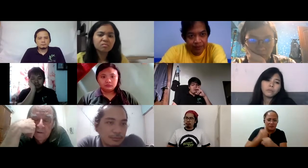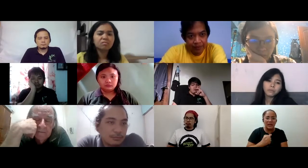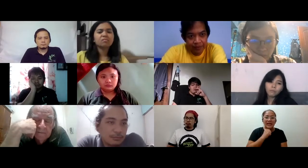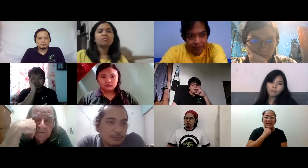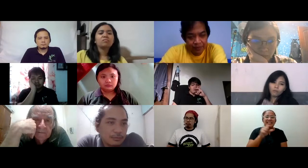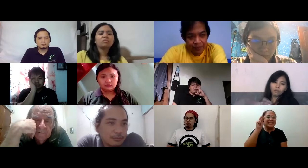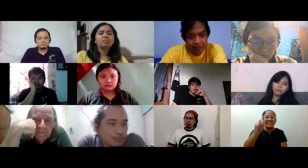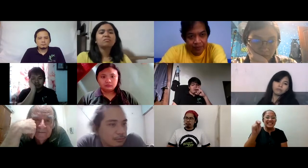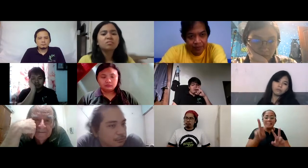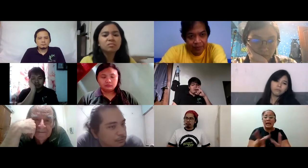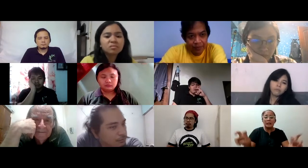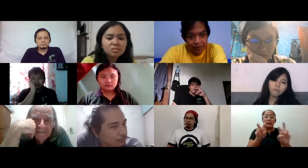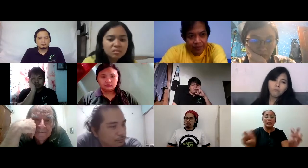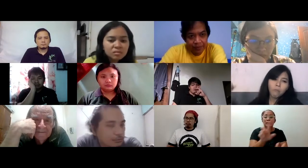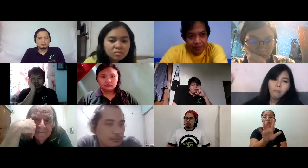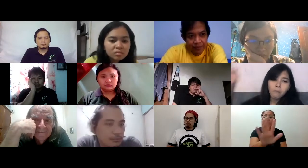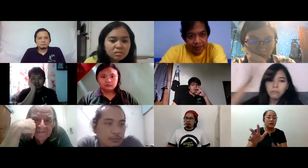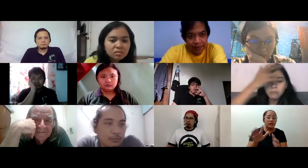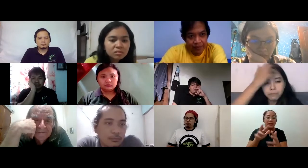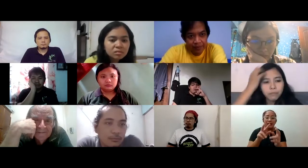language.